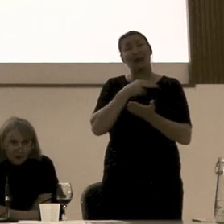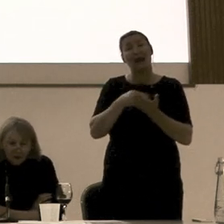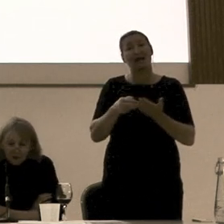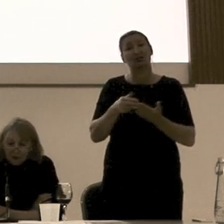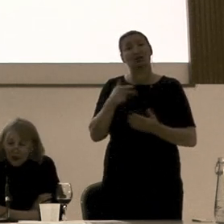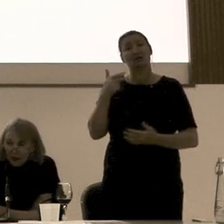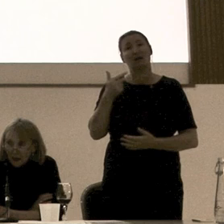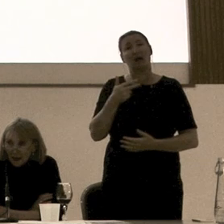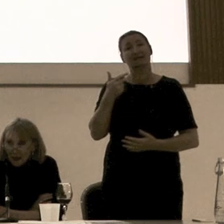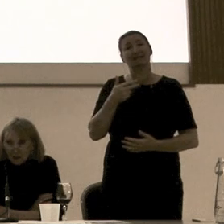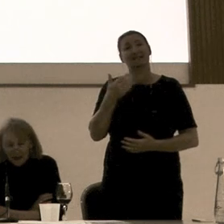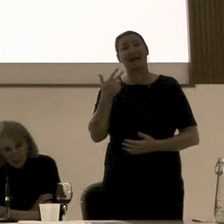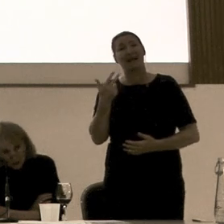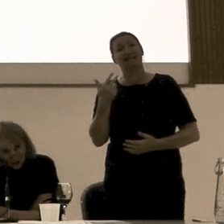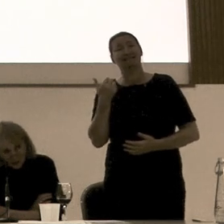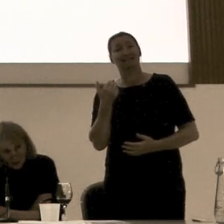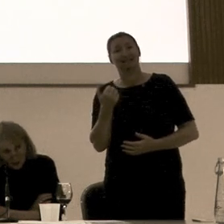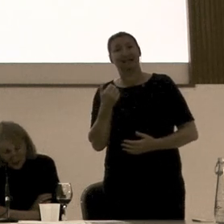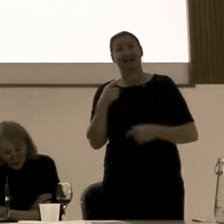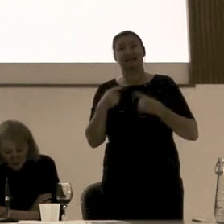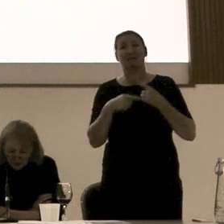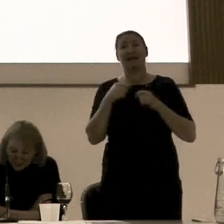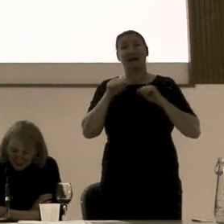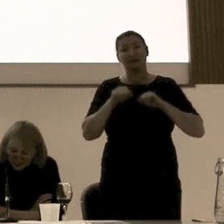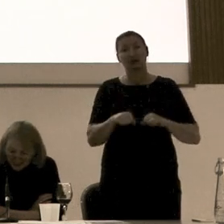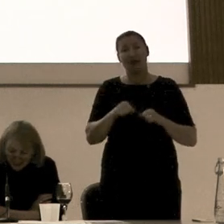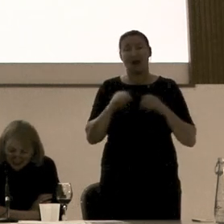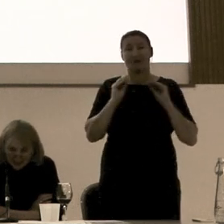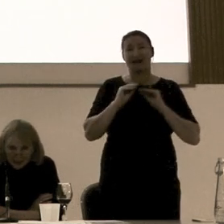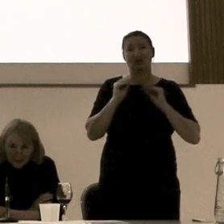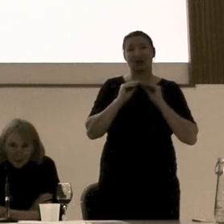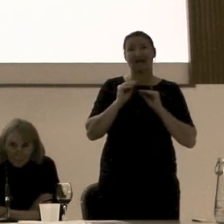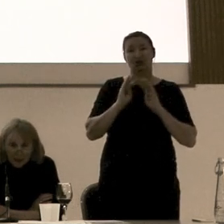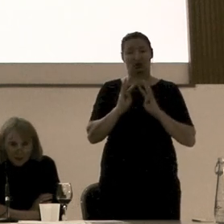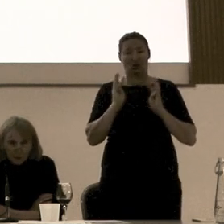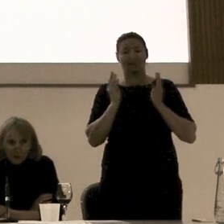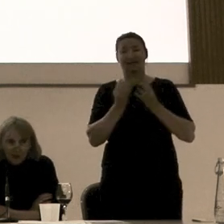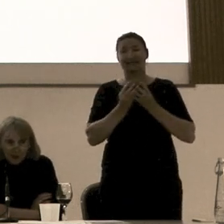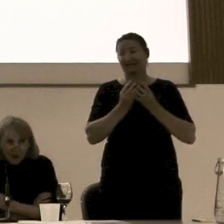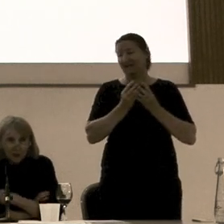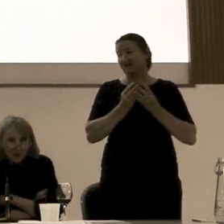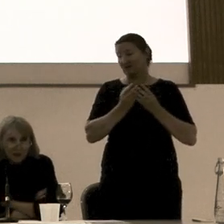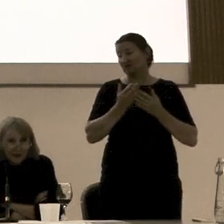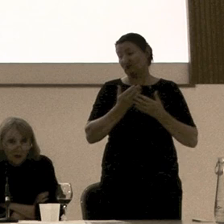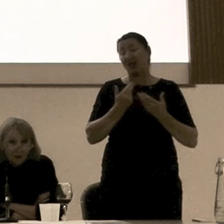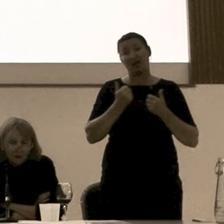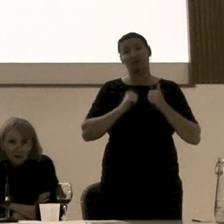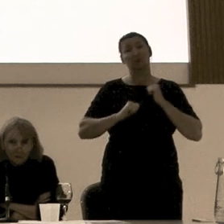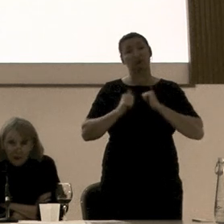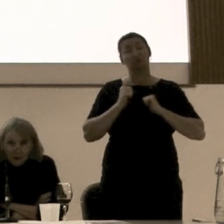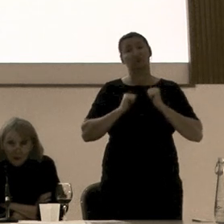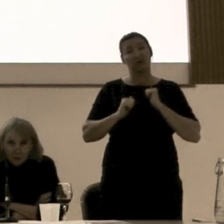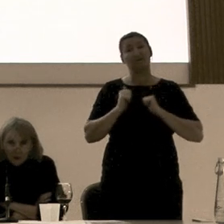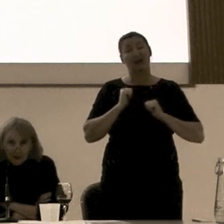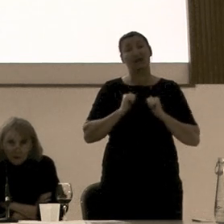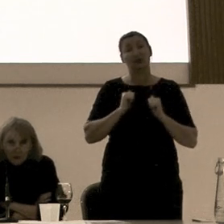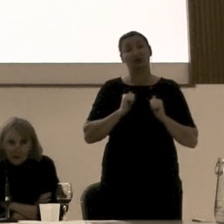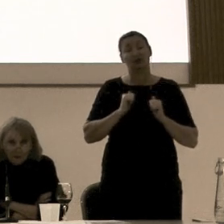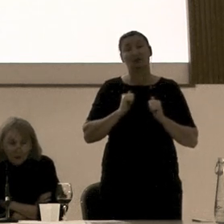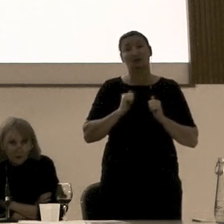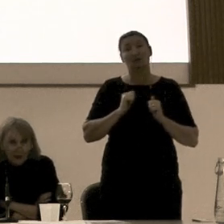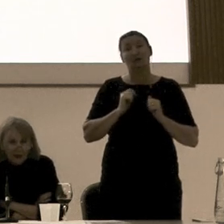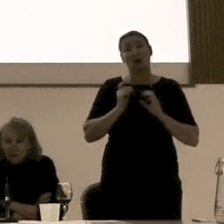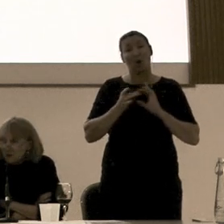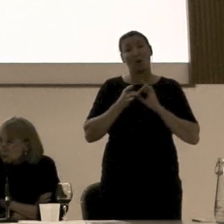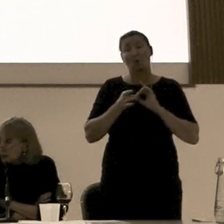on the council and became chair of the education committee, and had the privilege actually of working